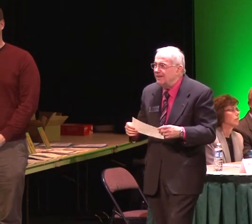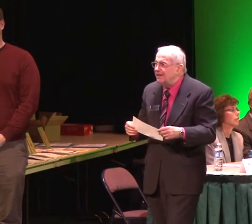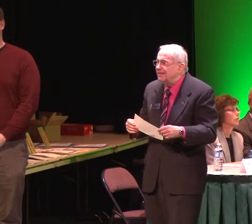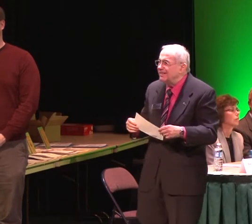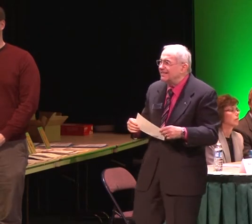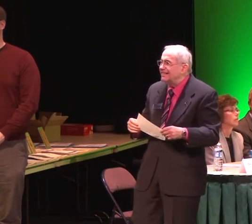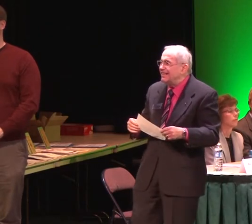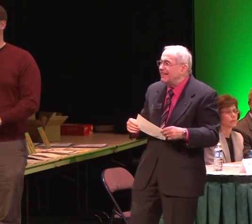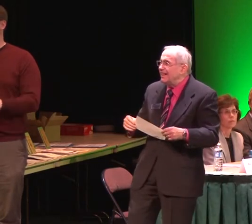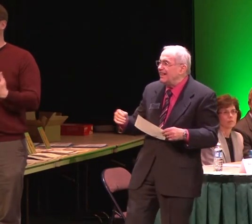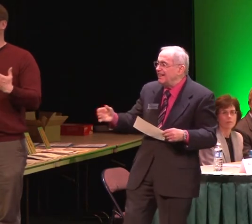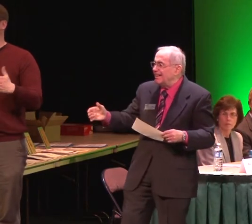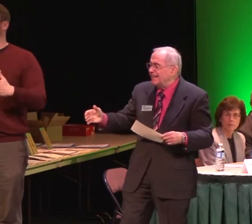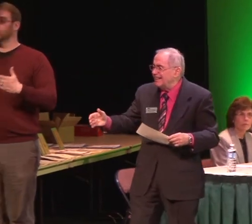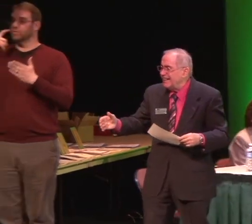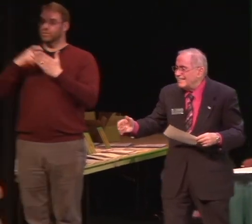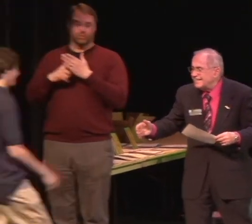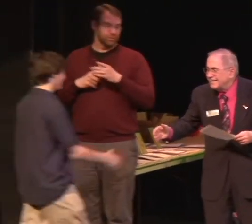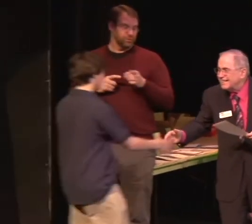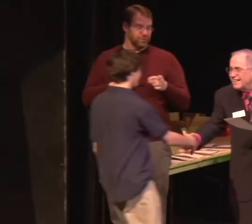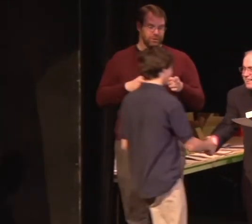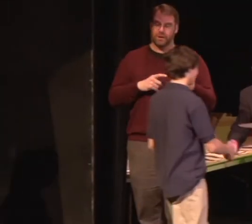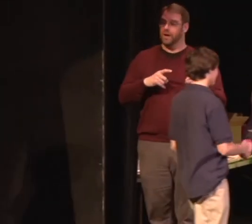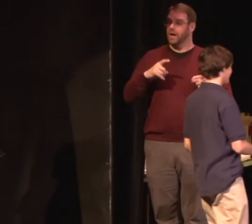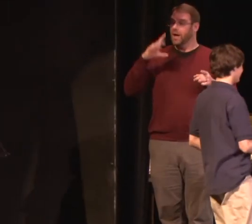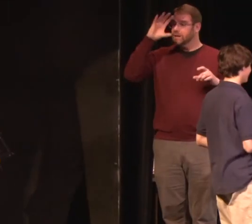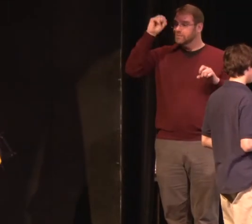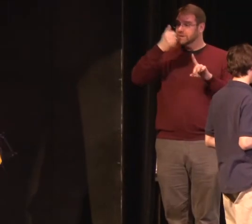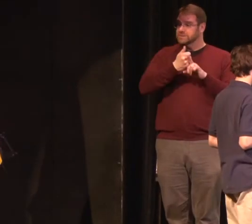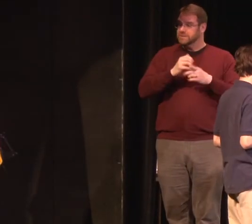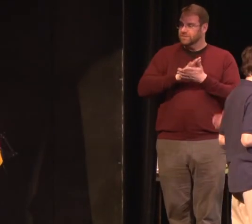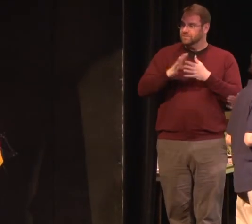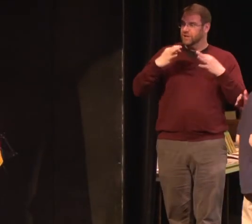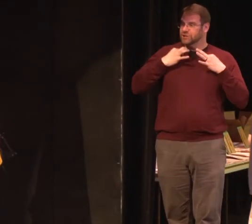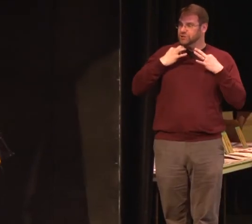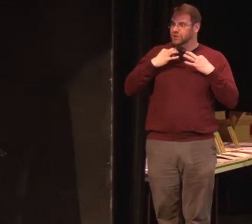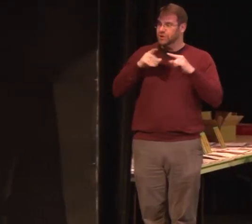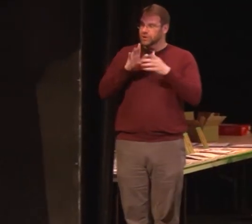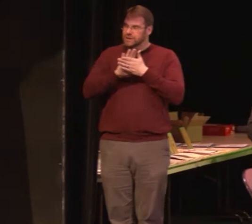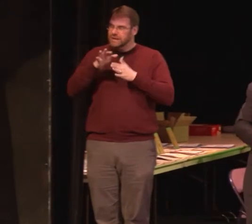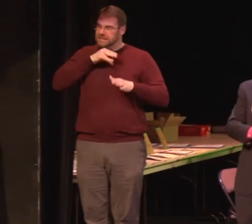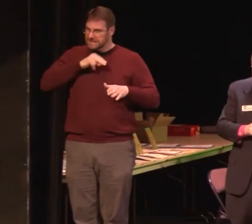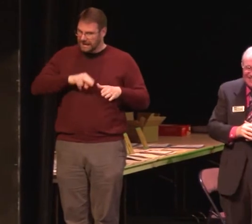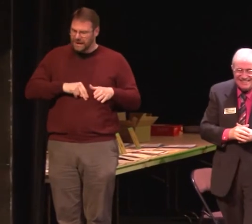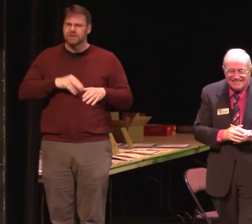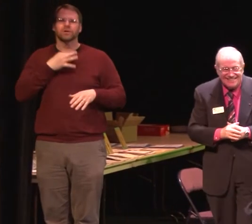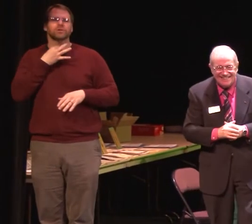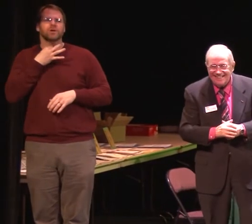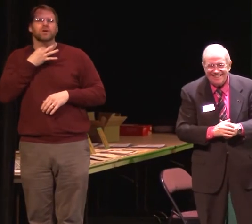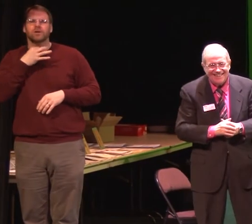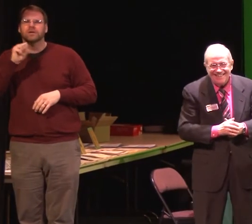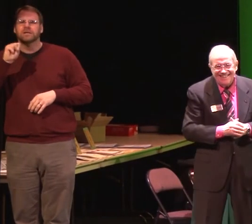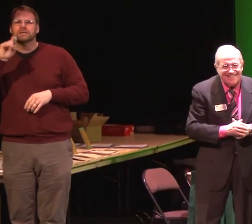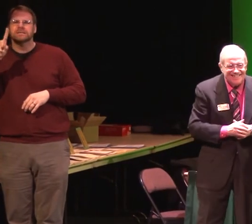I don't know if you've noticed, but the president has a nice shirt and tie on. What size is it?